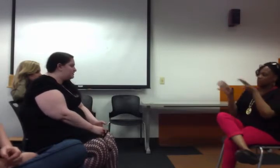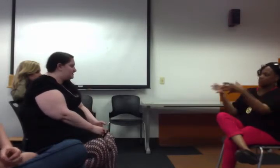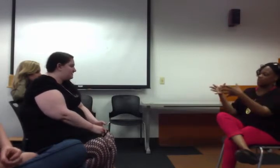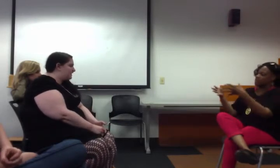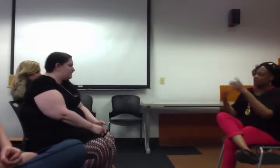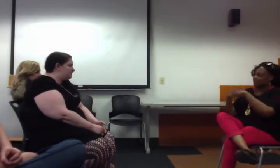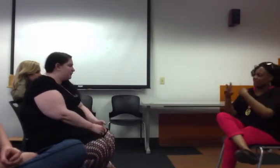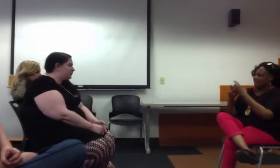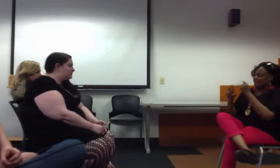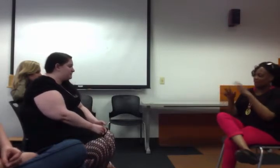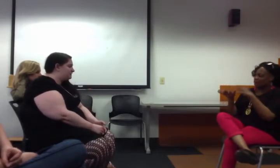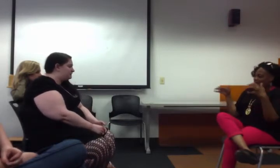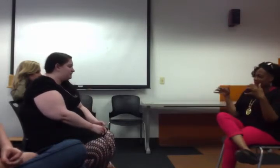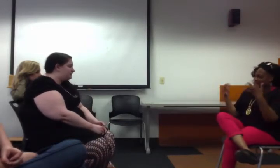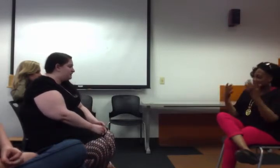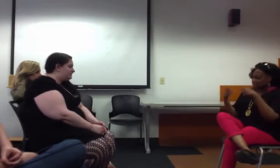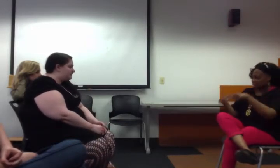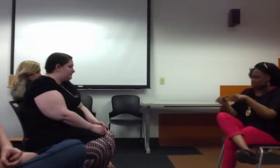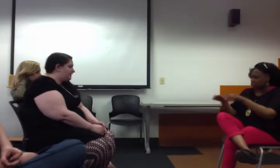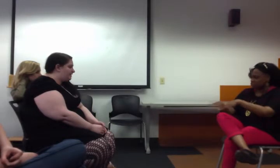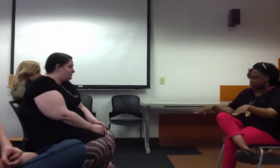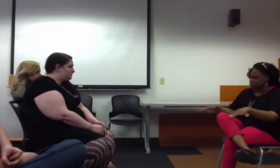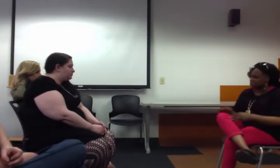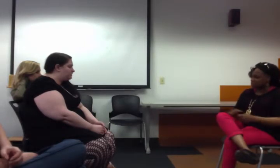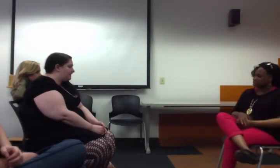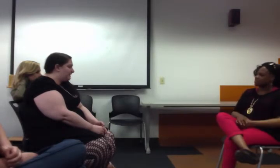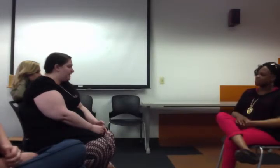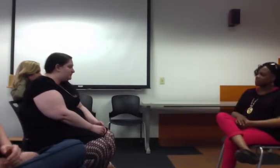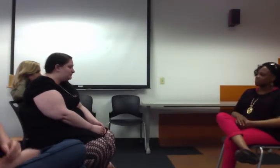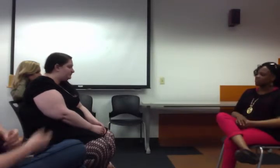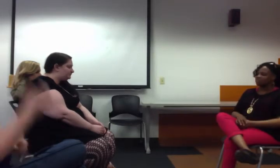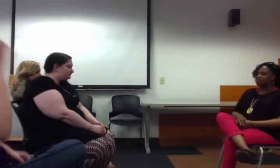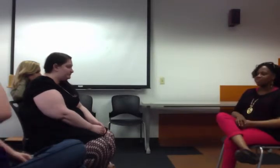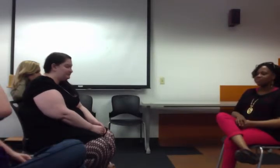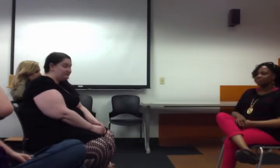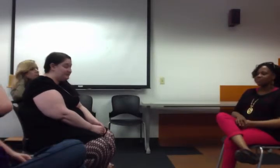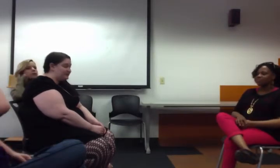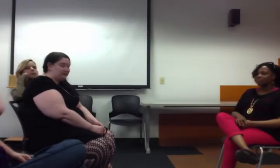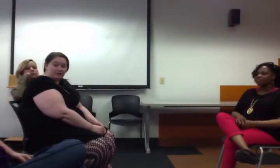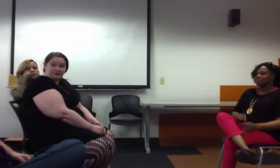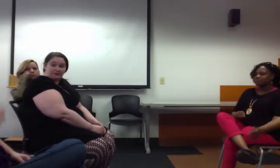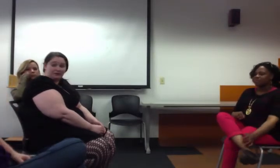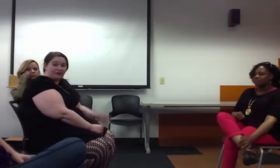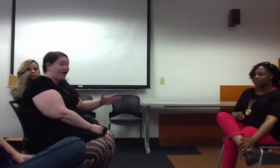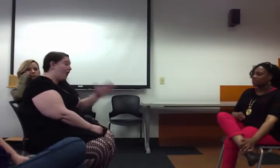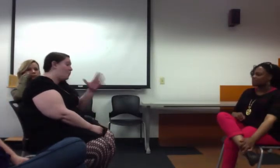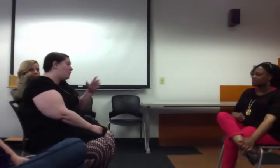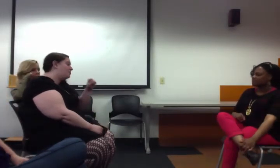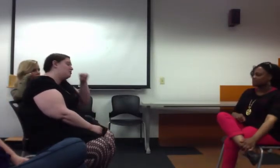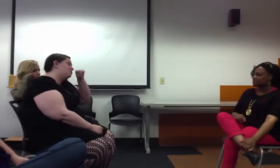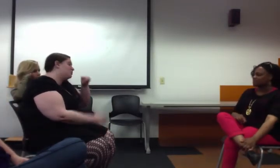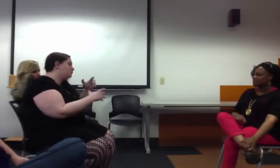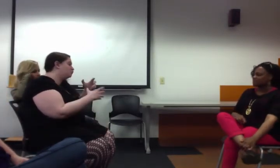interesting to get different groups of children coming in. I would love to put you in contact with